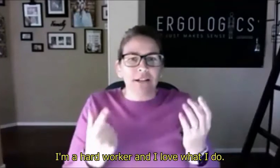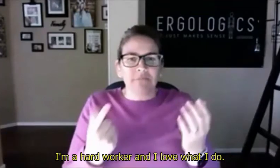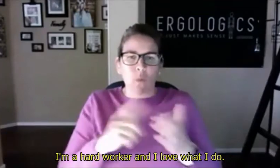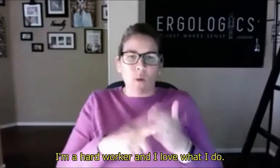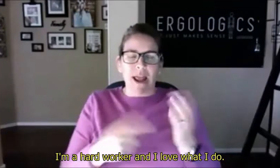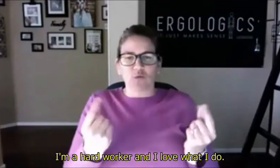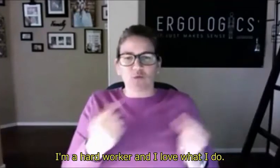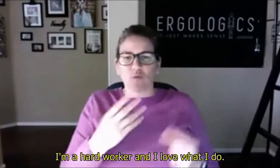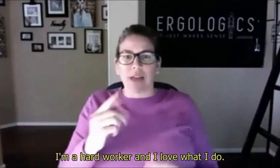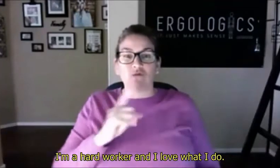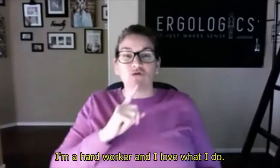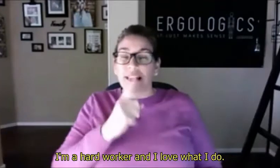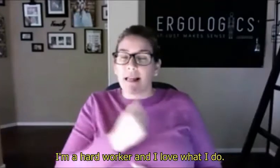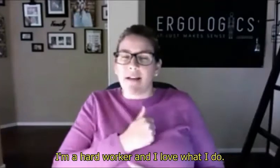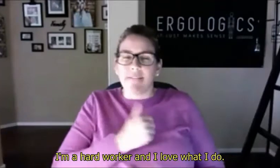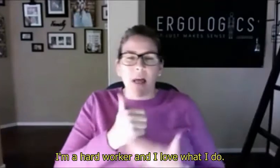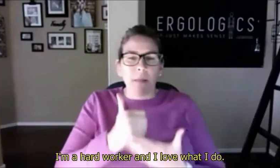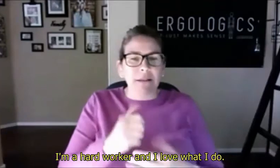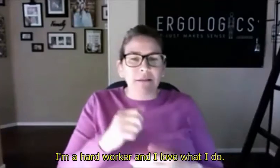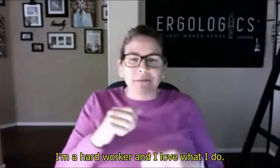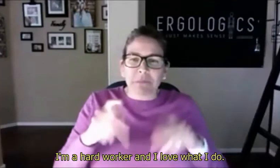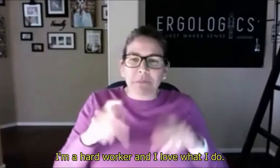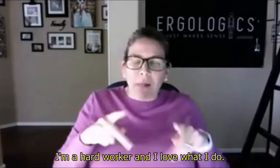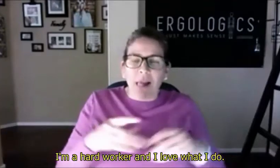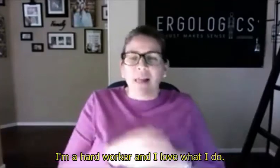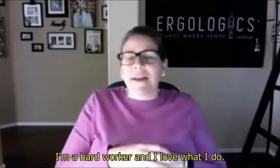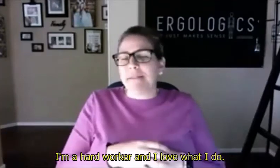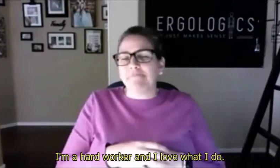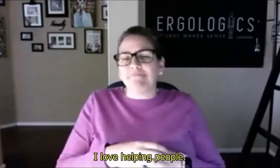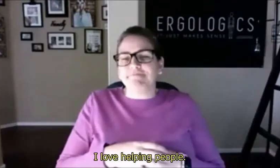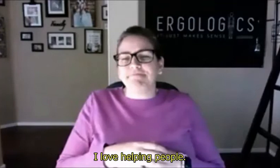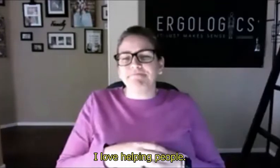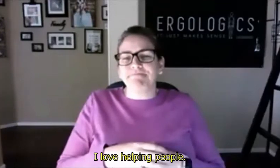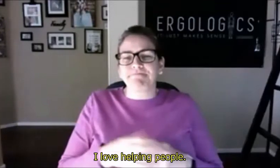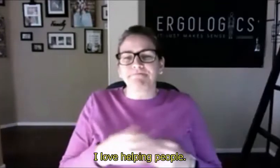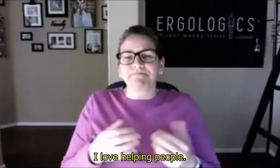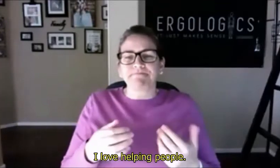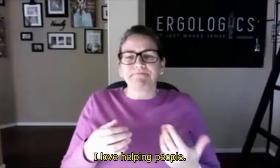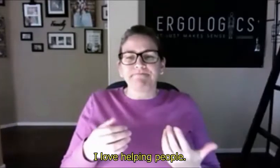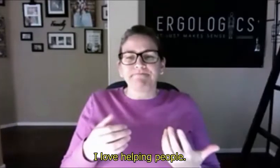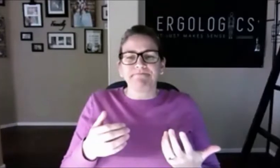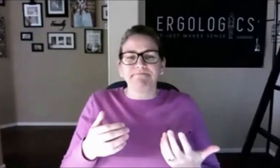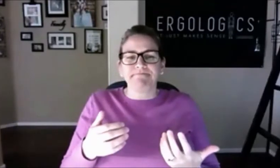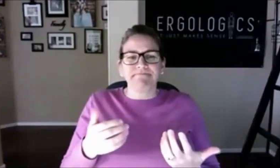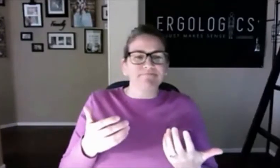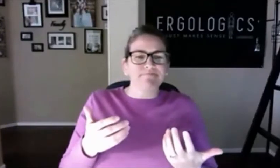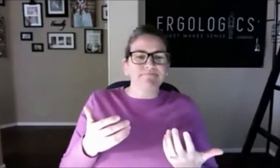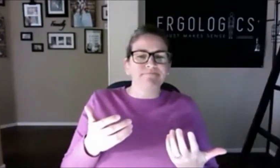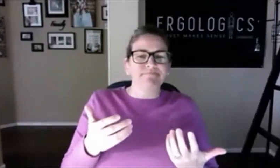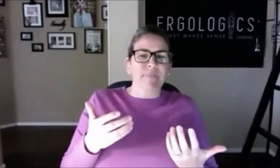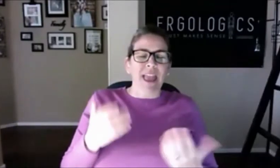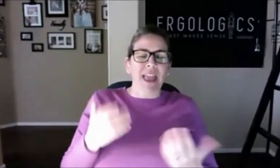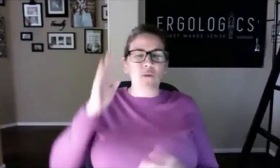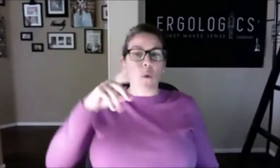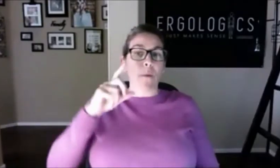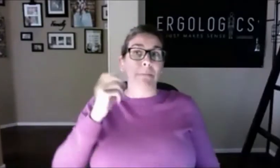I'm a hard worker and I love what I do. I love helping people.